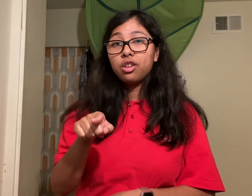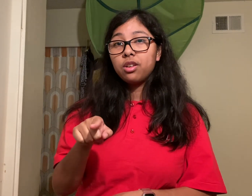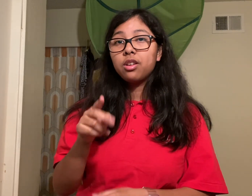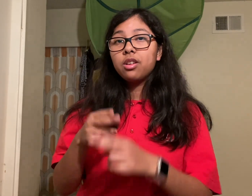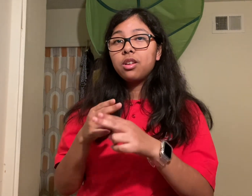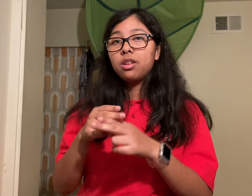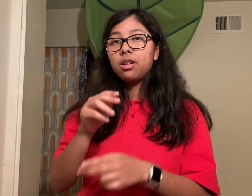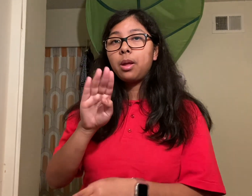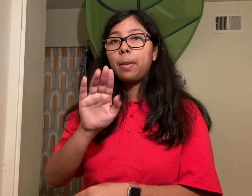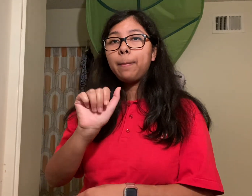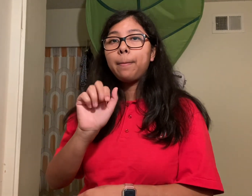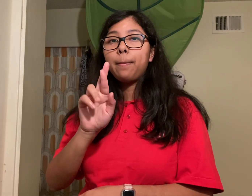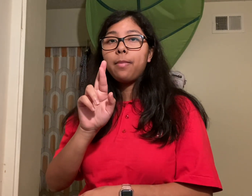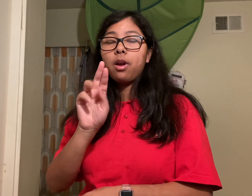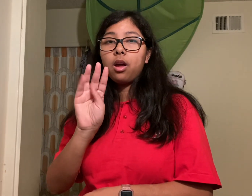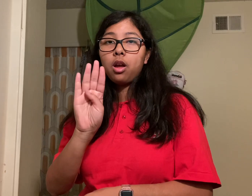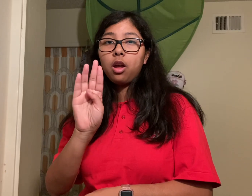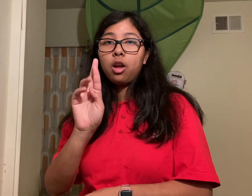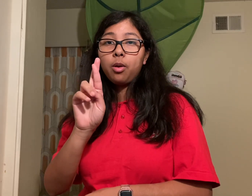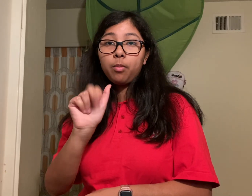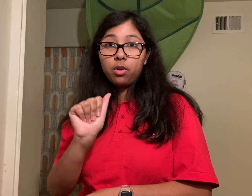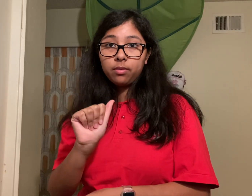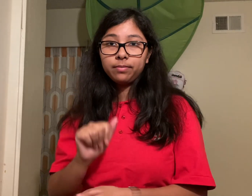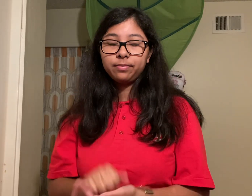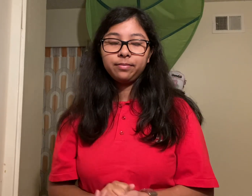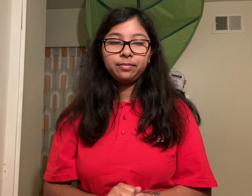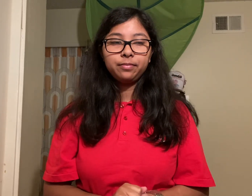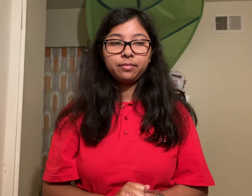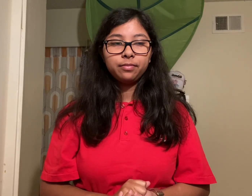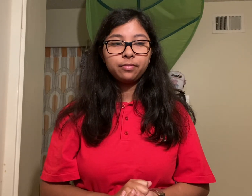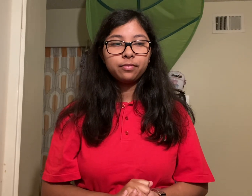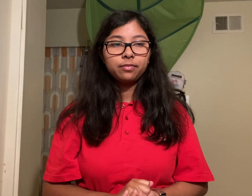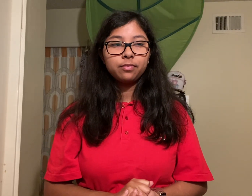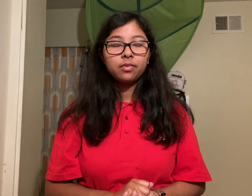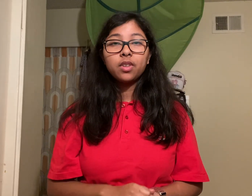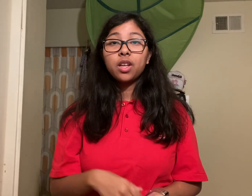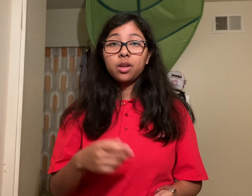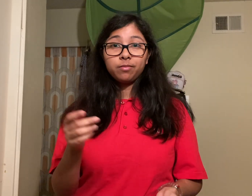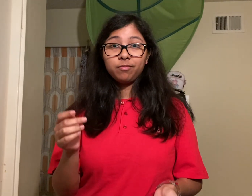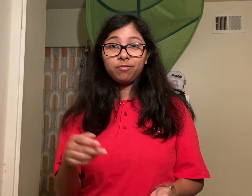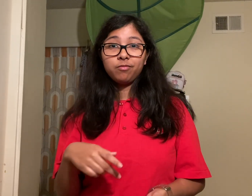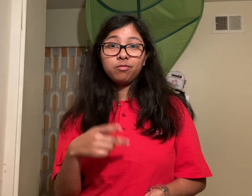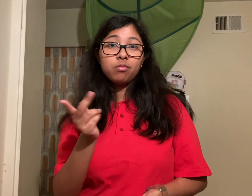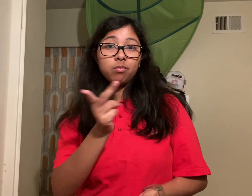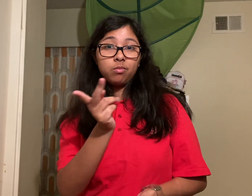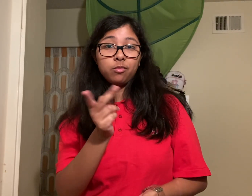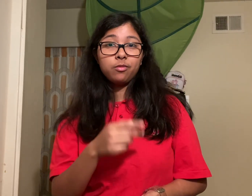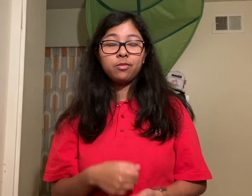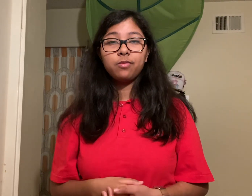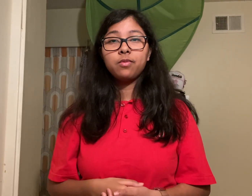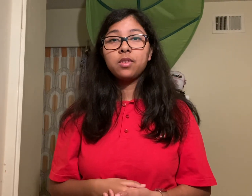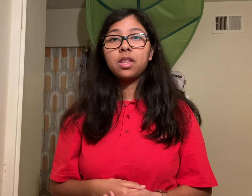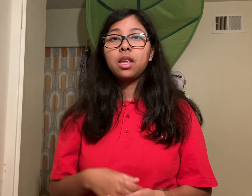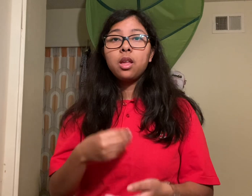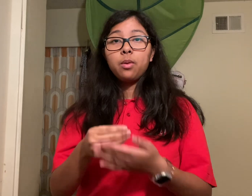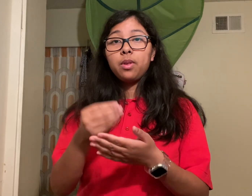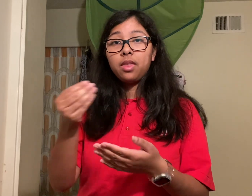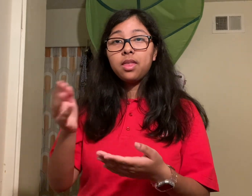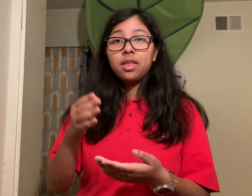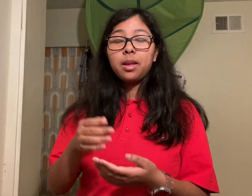Barbara even had a sign name it was a bee close to the shoulder well let me tell you about